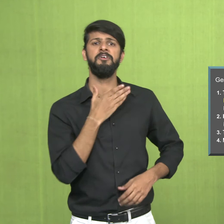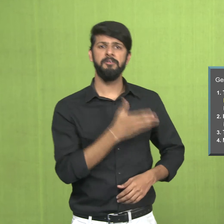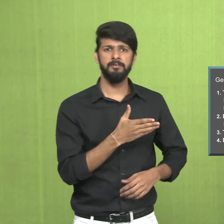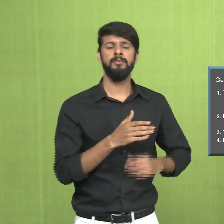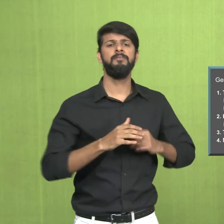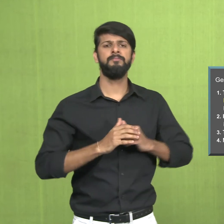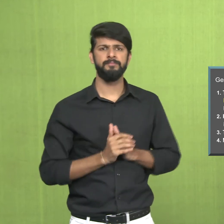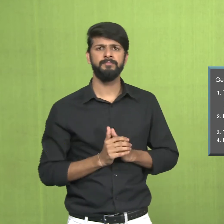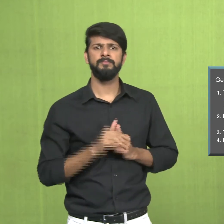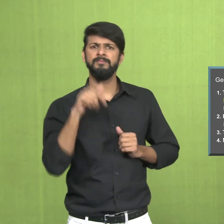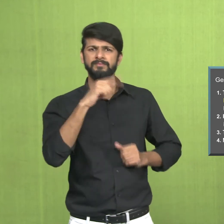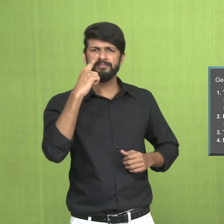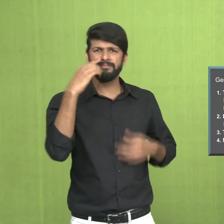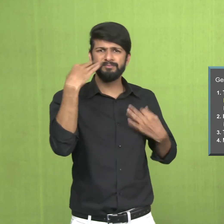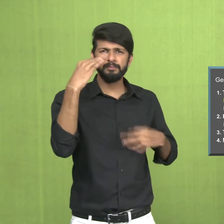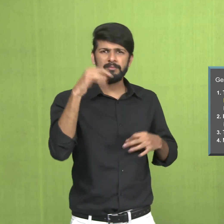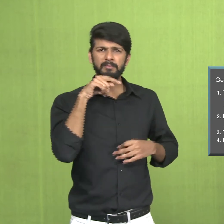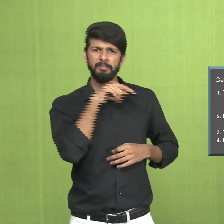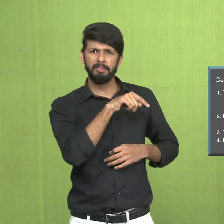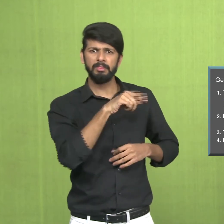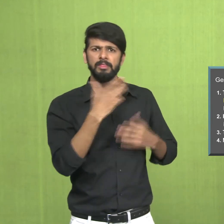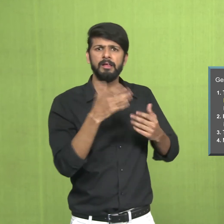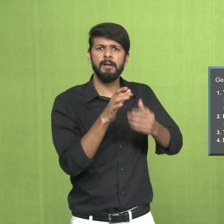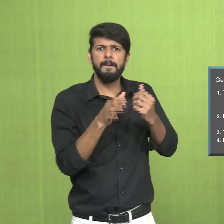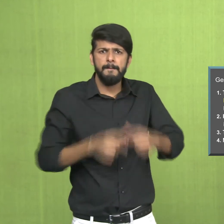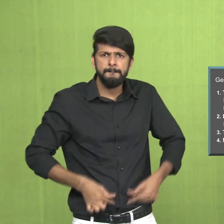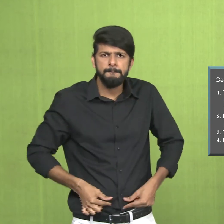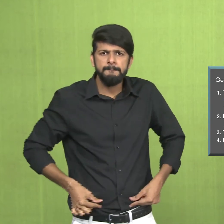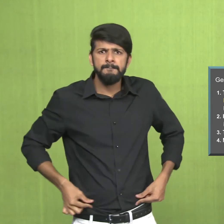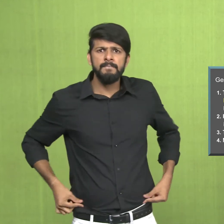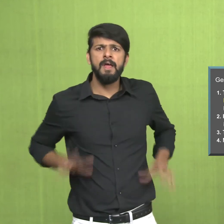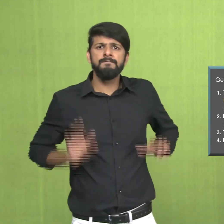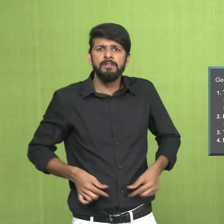The dancing girl is also wearing bangles on her arms.